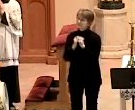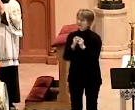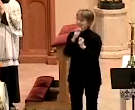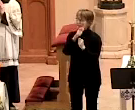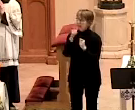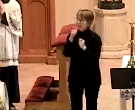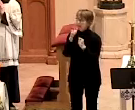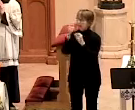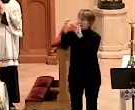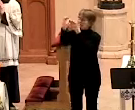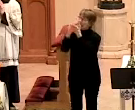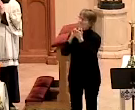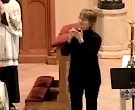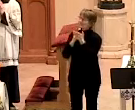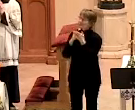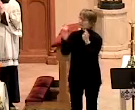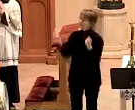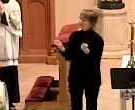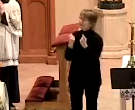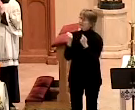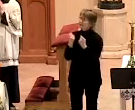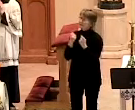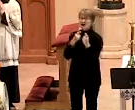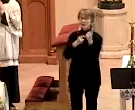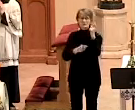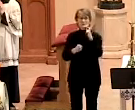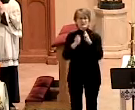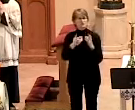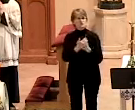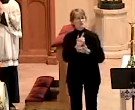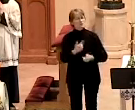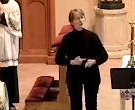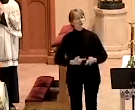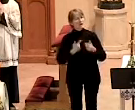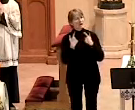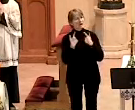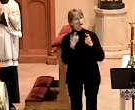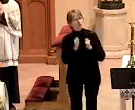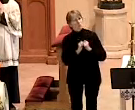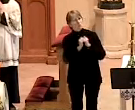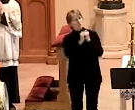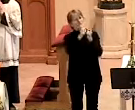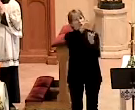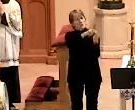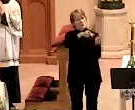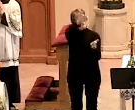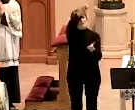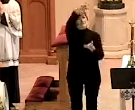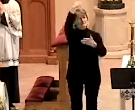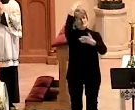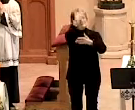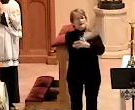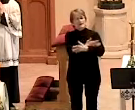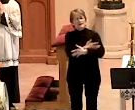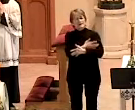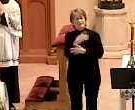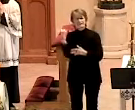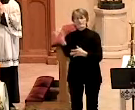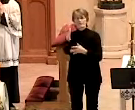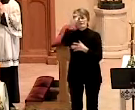for our sins and newness of life after the likeness of your risen Son, who lives and reigns forever and